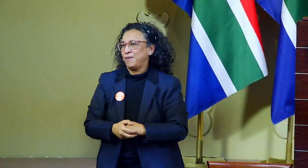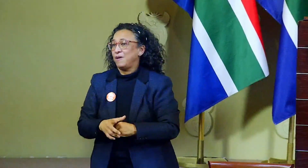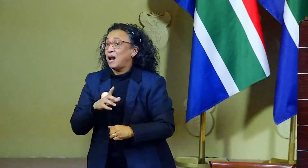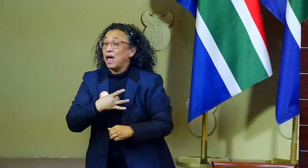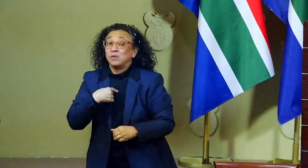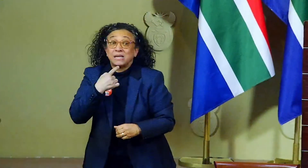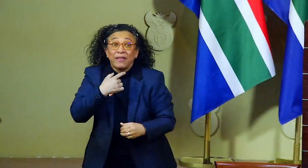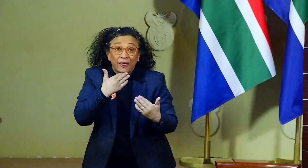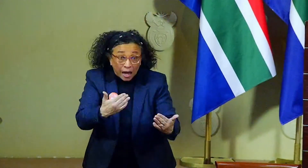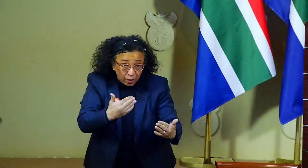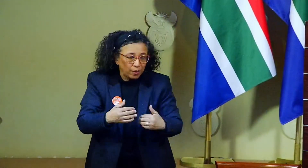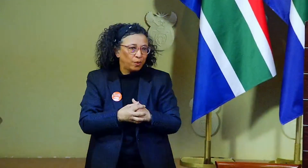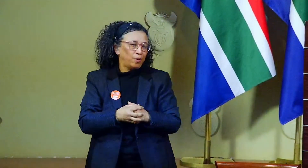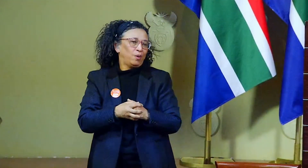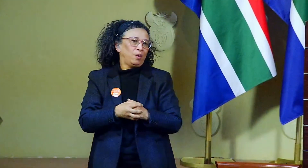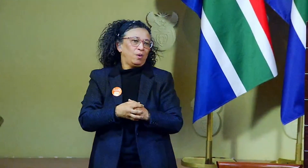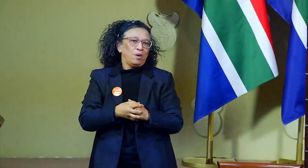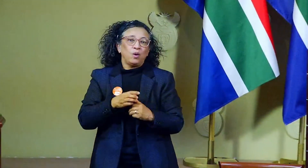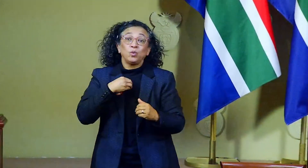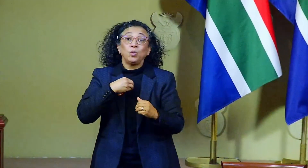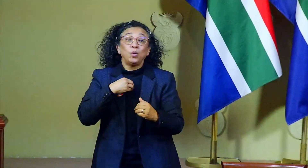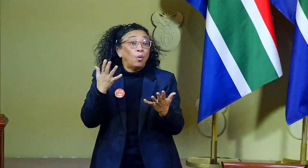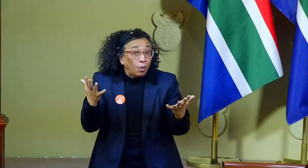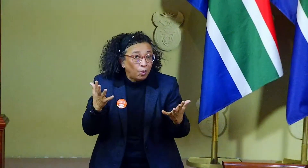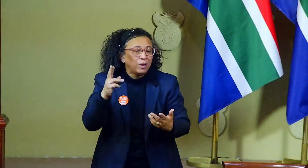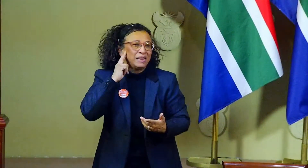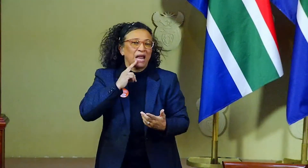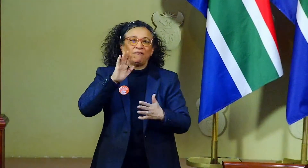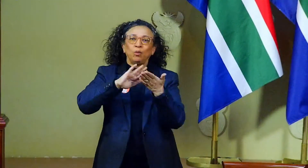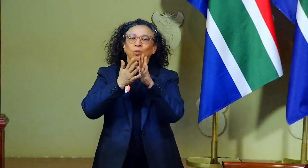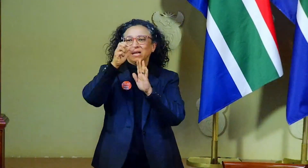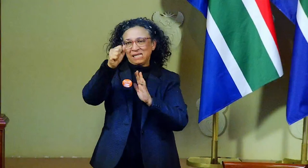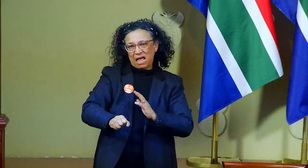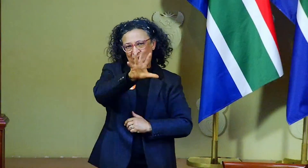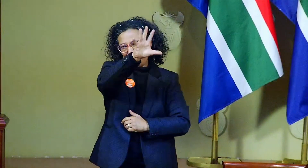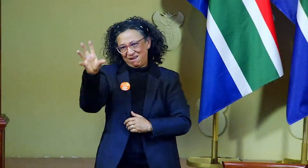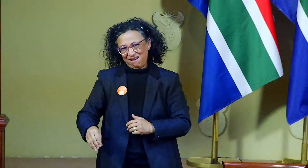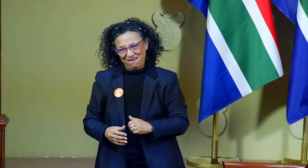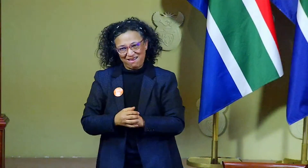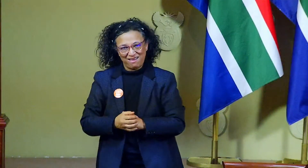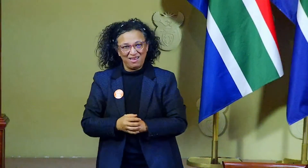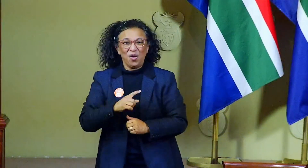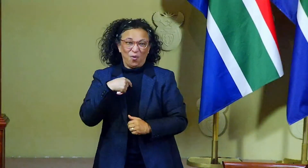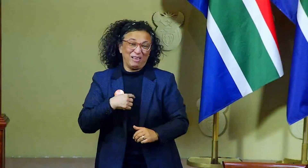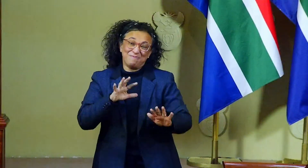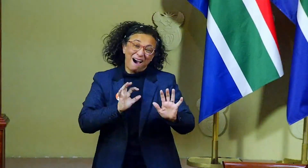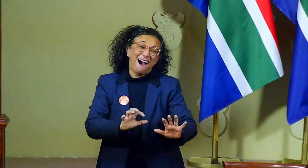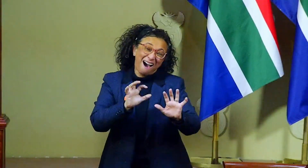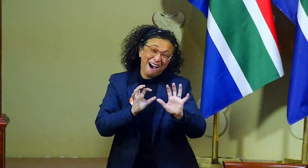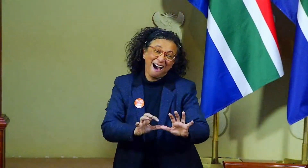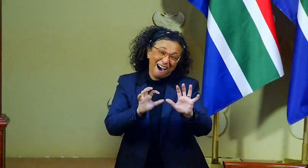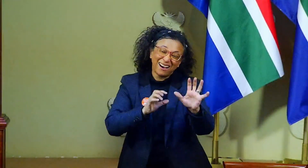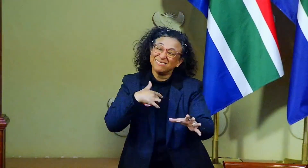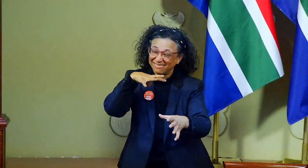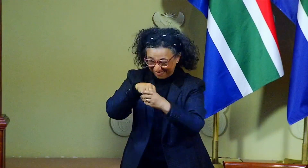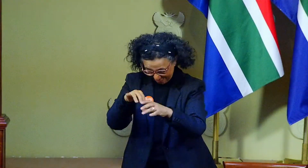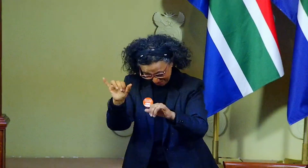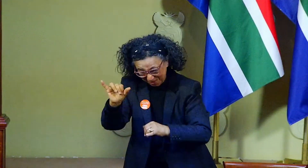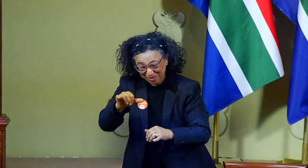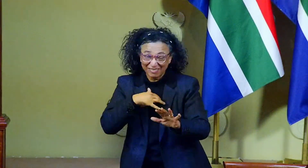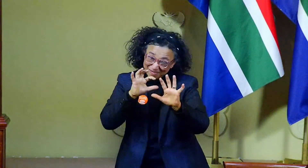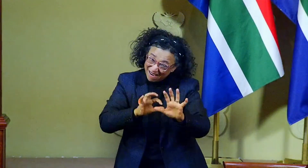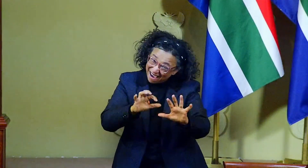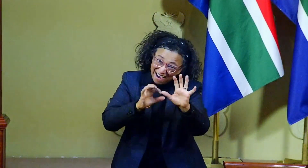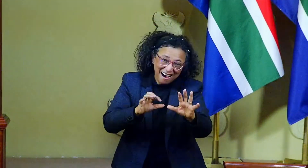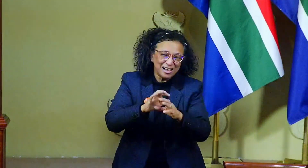Olga. And then, like I would also like to say thank you to the community of deaf community of South